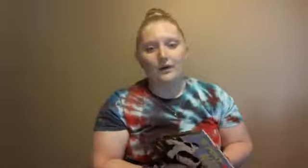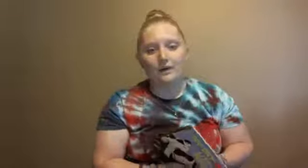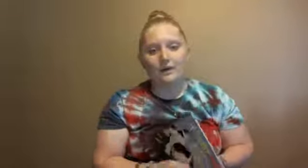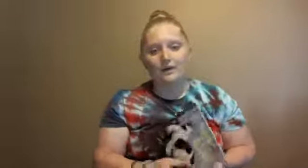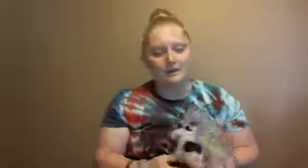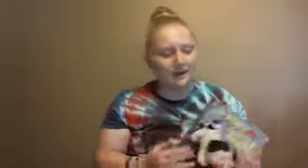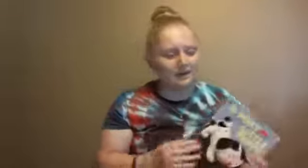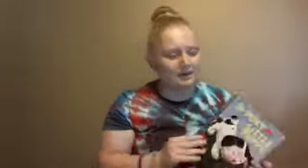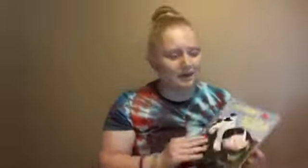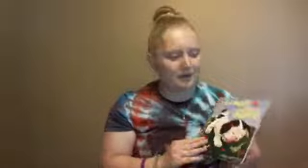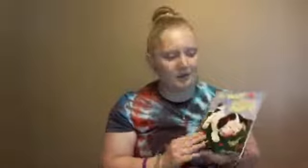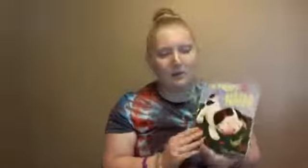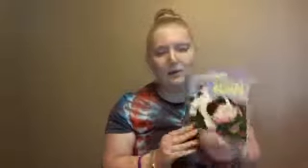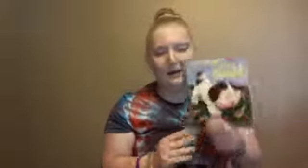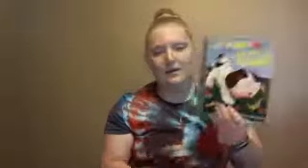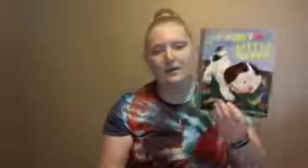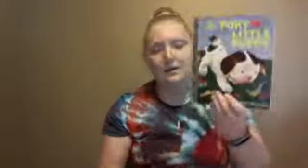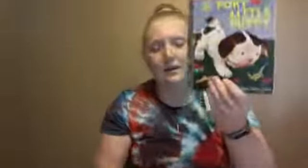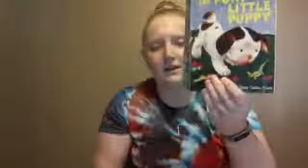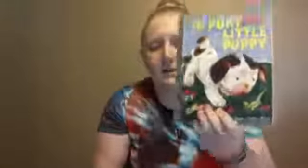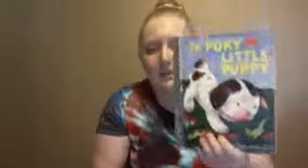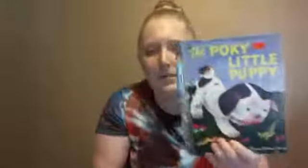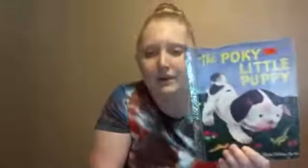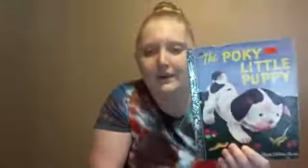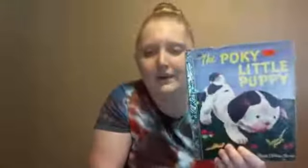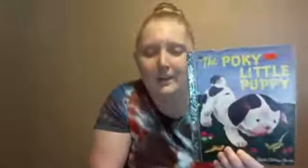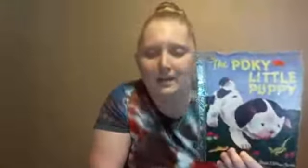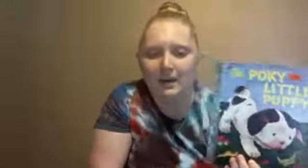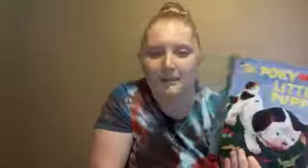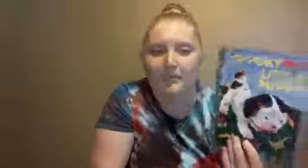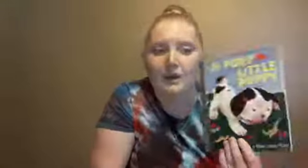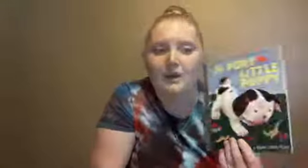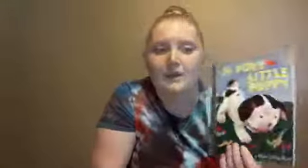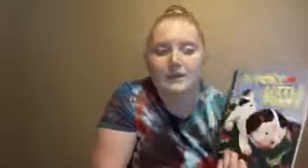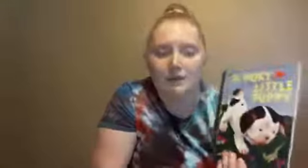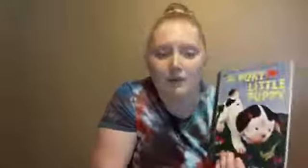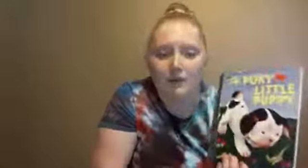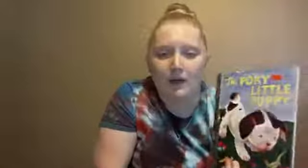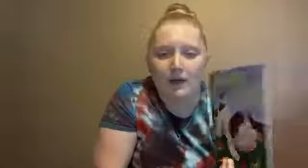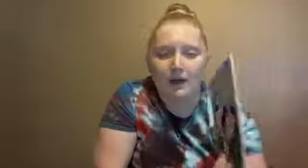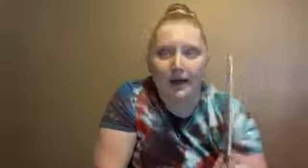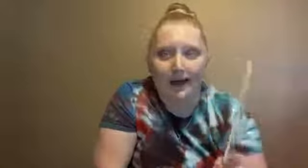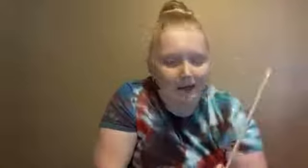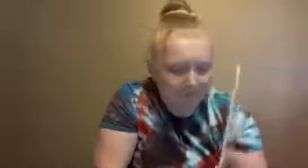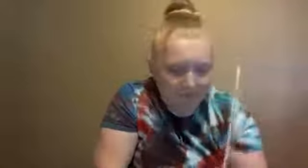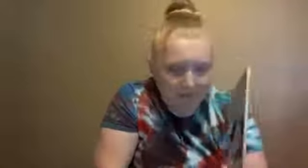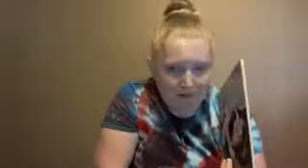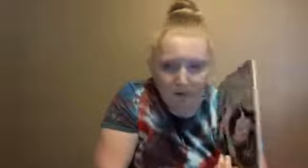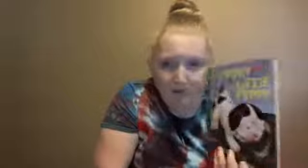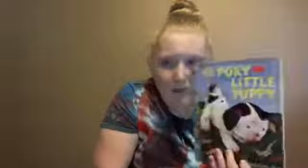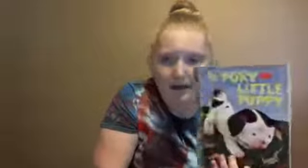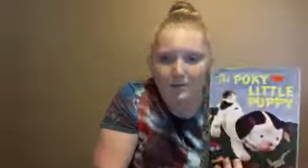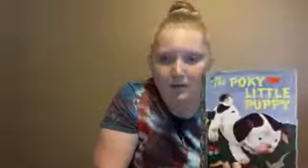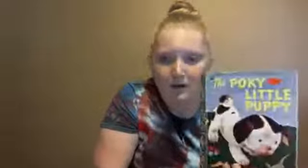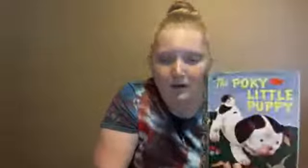So, let's start with let's read Pokey Little Puppy. So, as I'm going along reading the book,